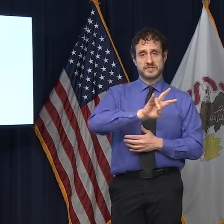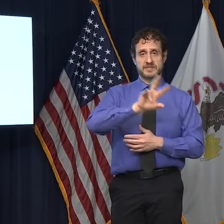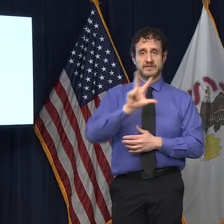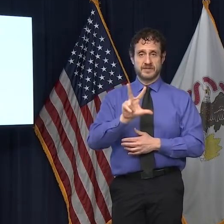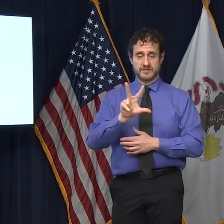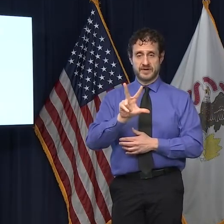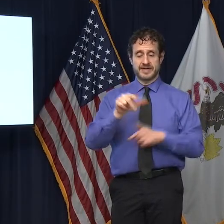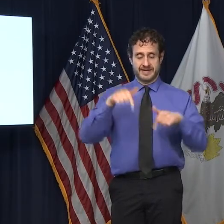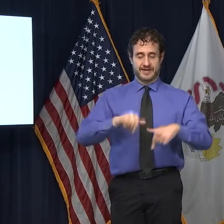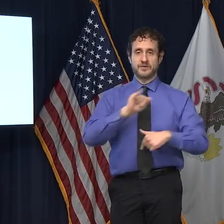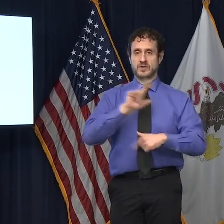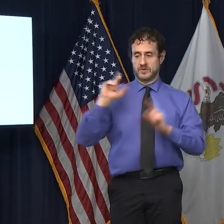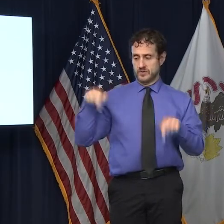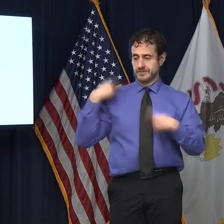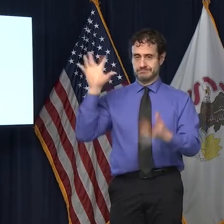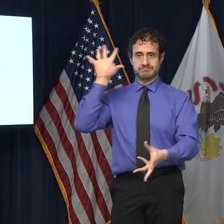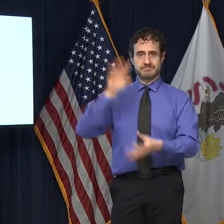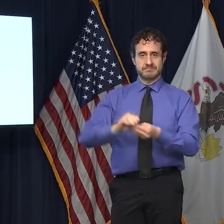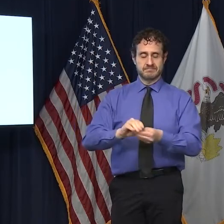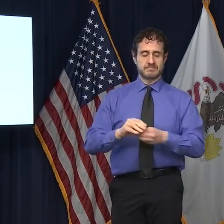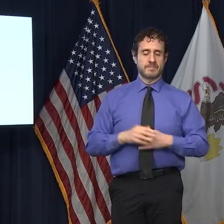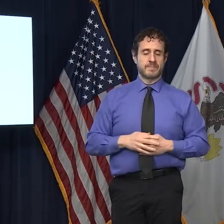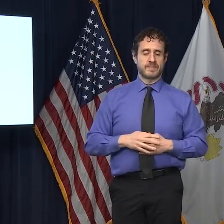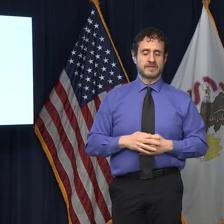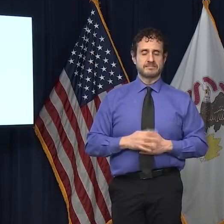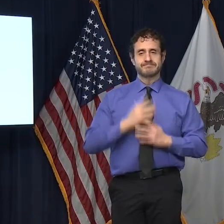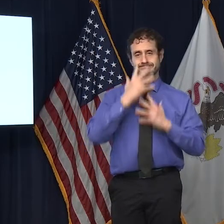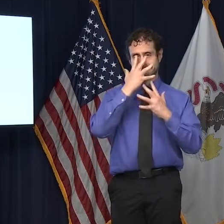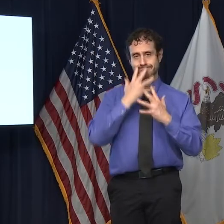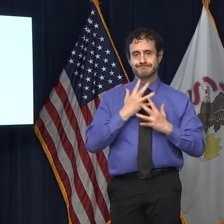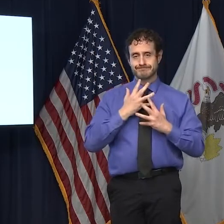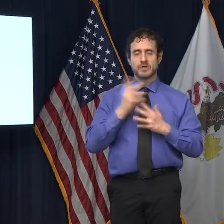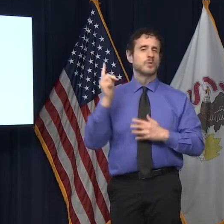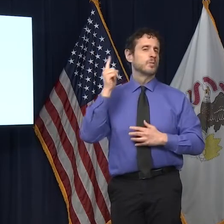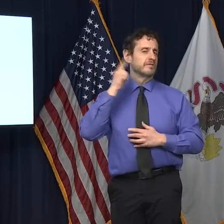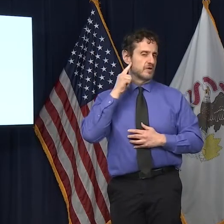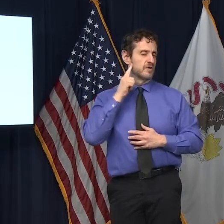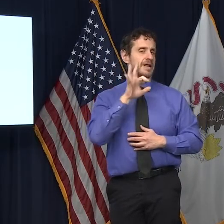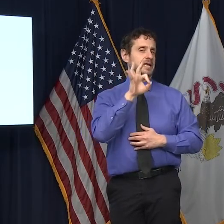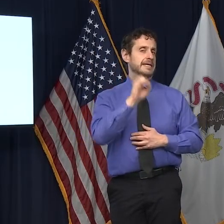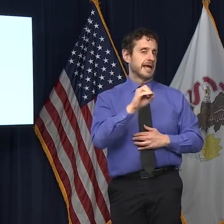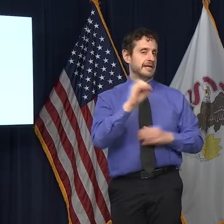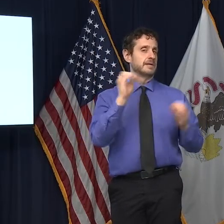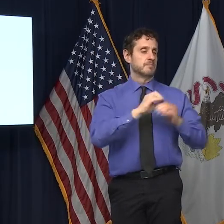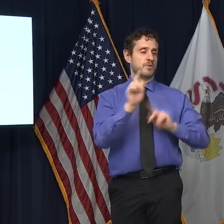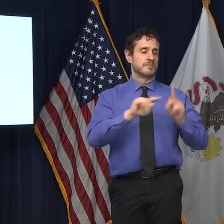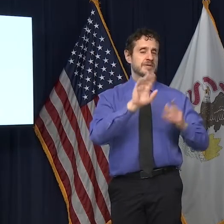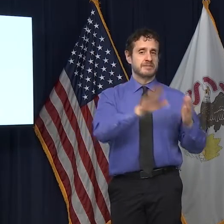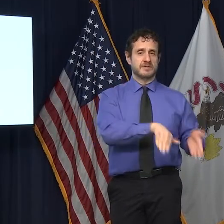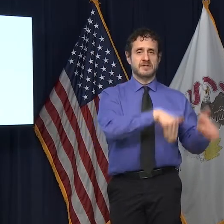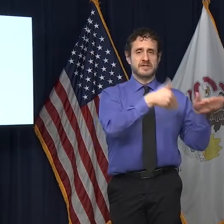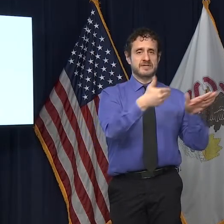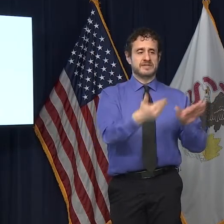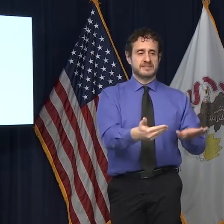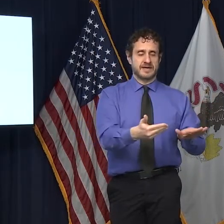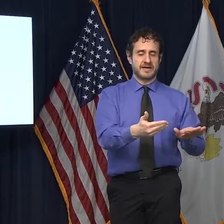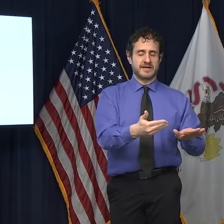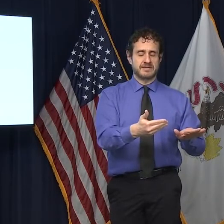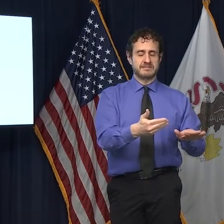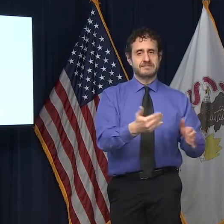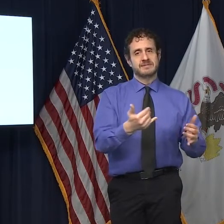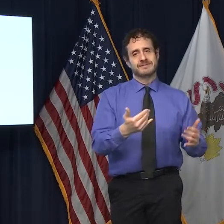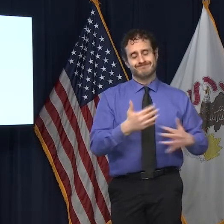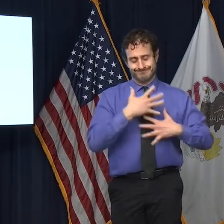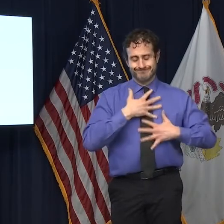787,573 cases in Illinois. Sadly, news of an additional 90 deaths were received for a total